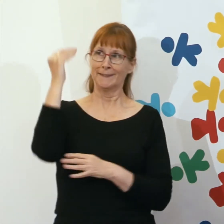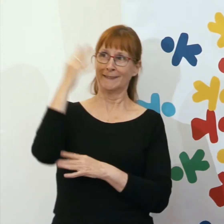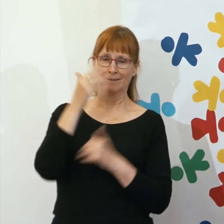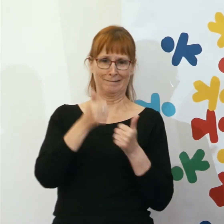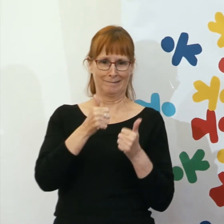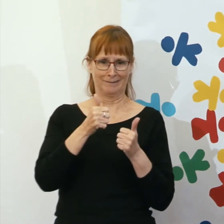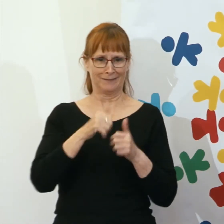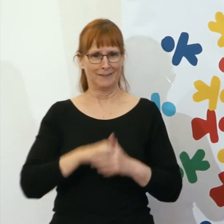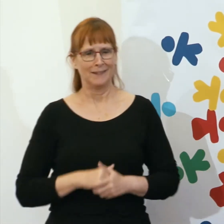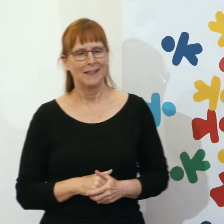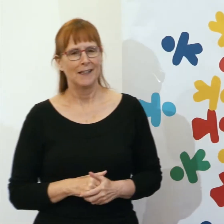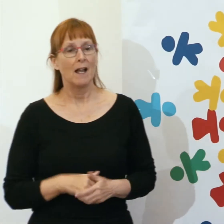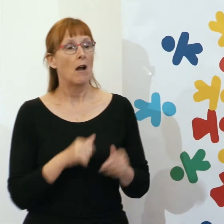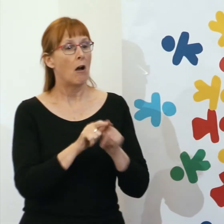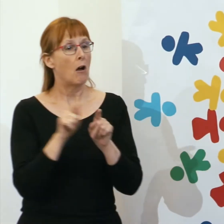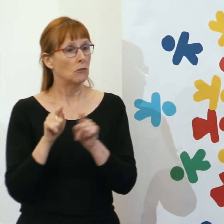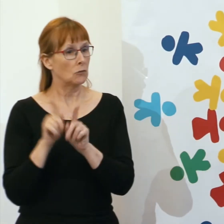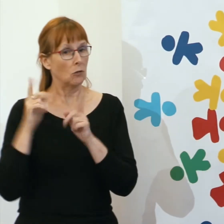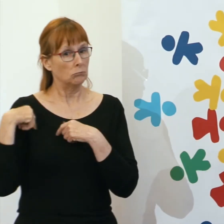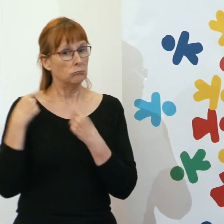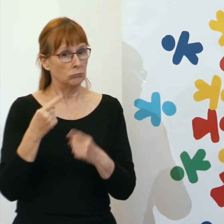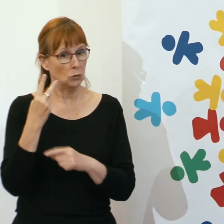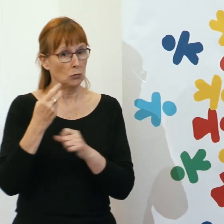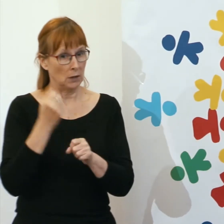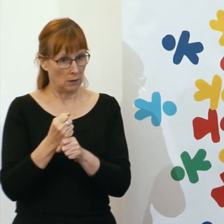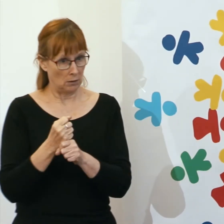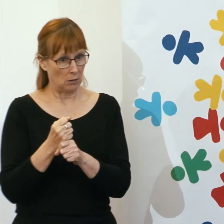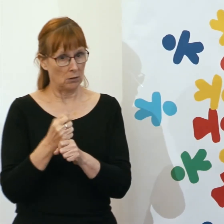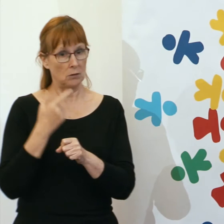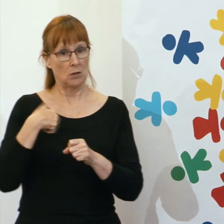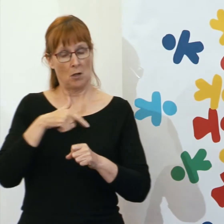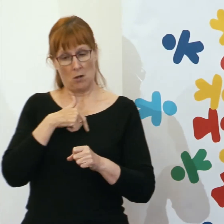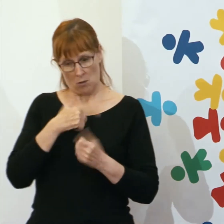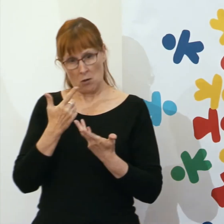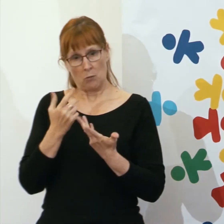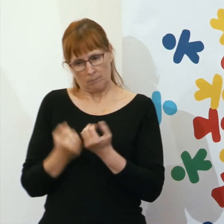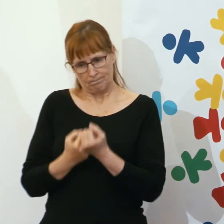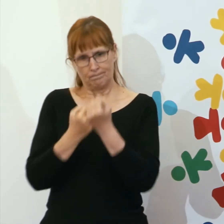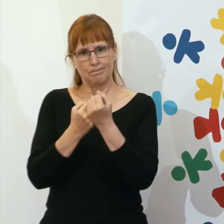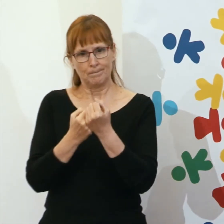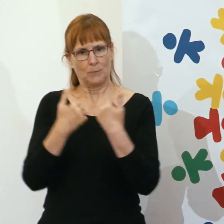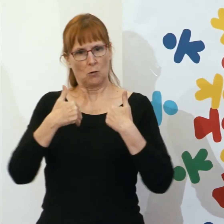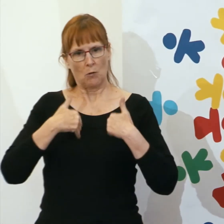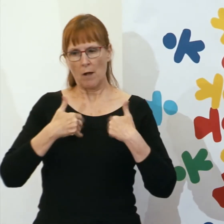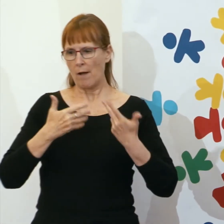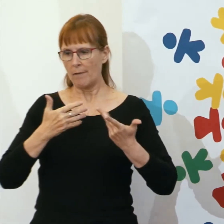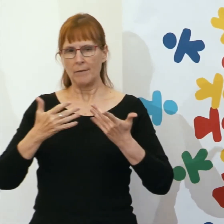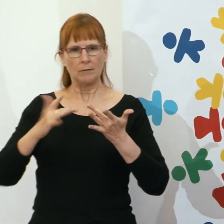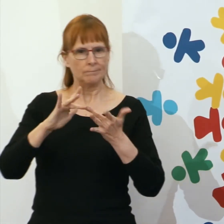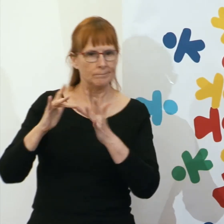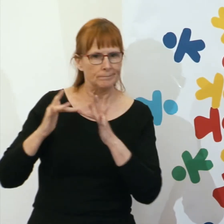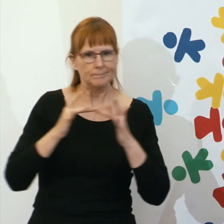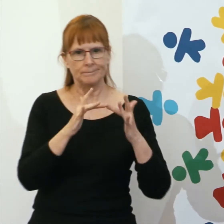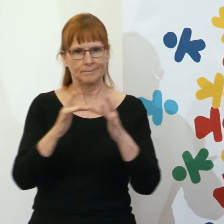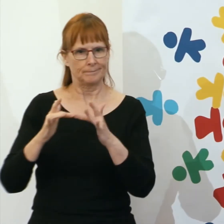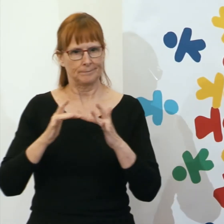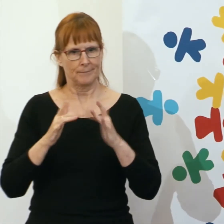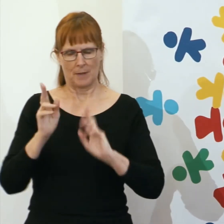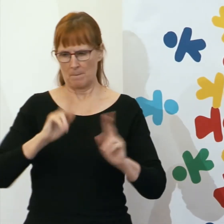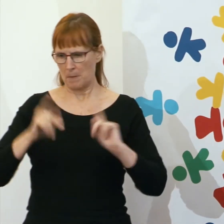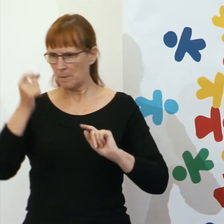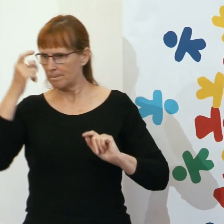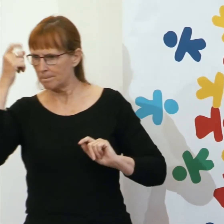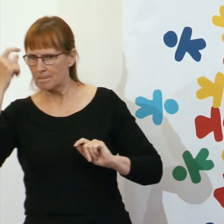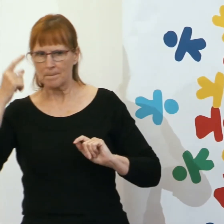committed to support the development of a community of practice shaped by an understanding of social isolation and